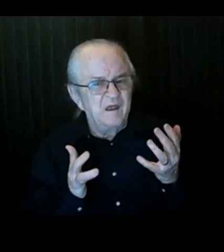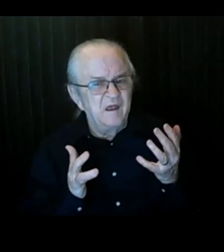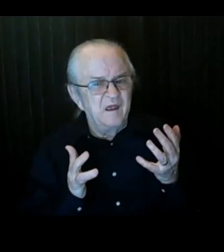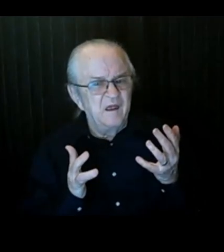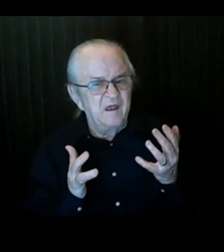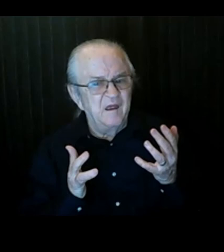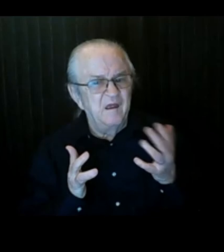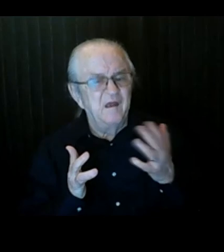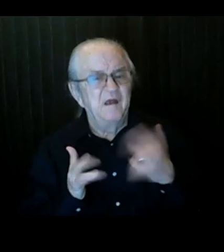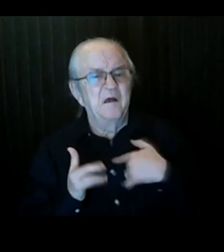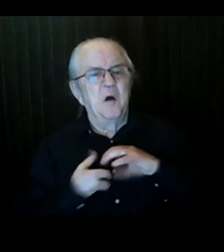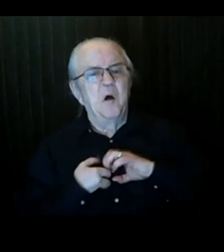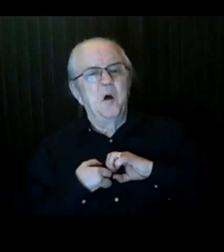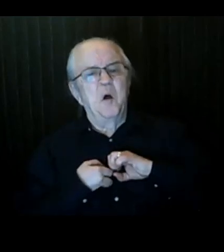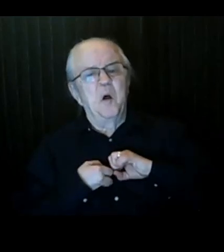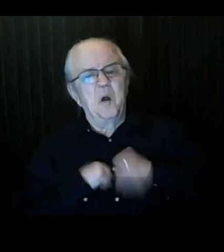My heart was broken.